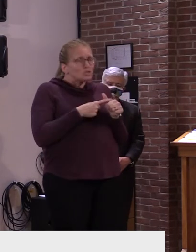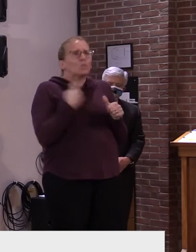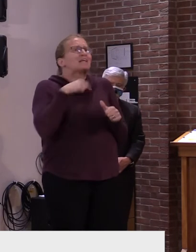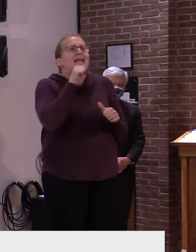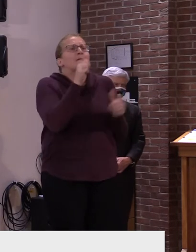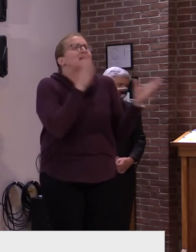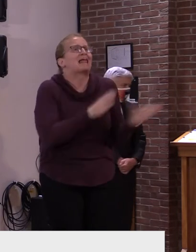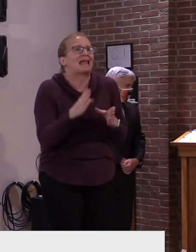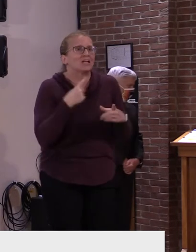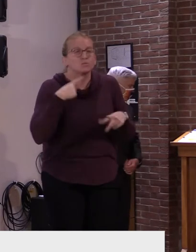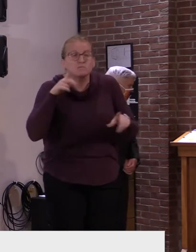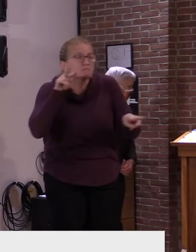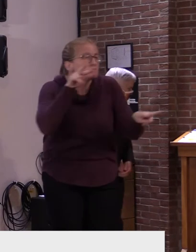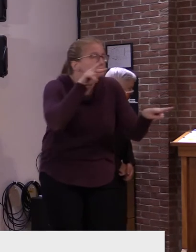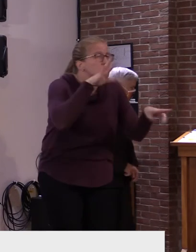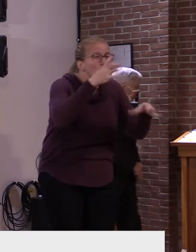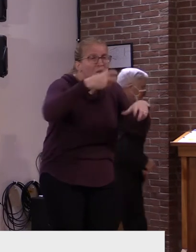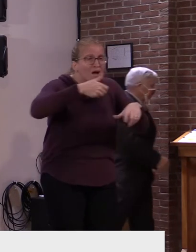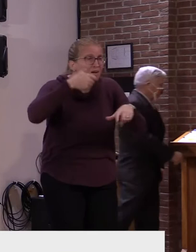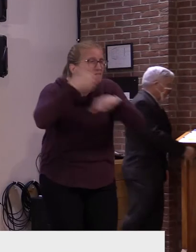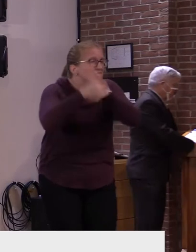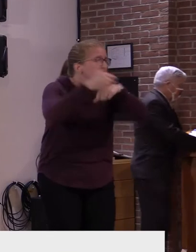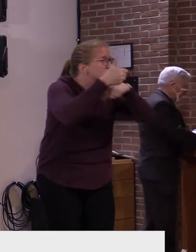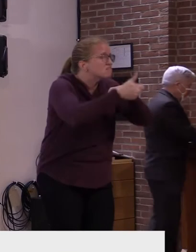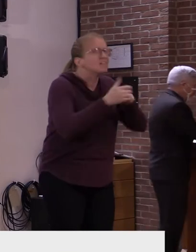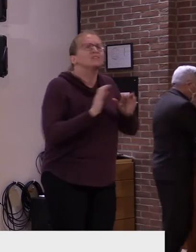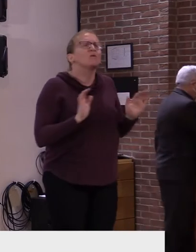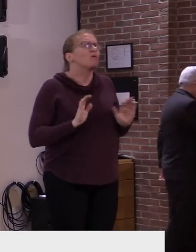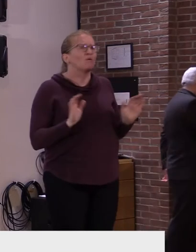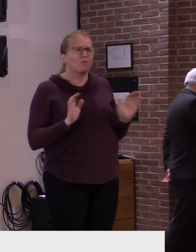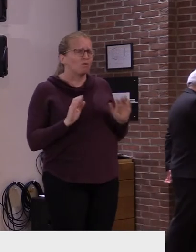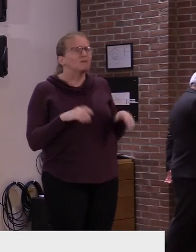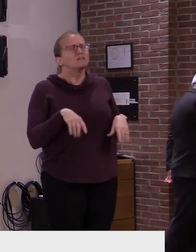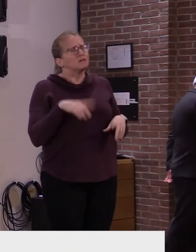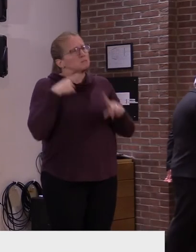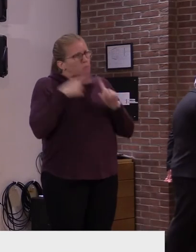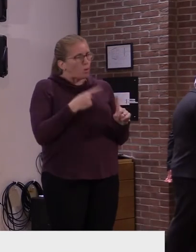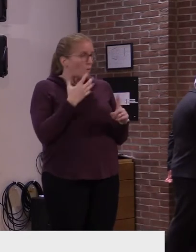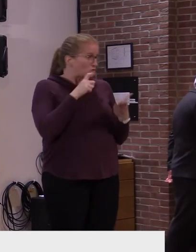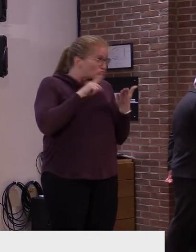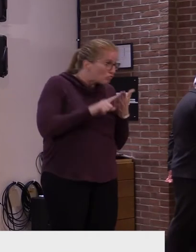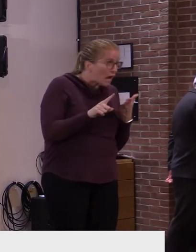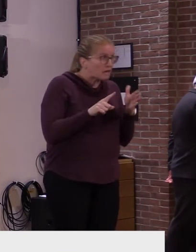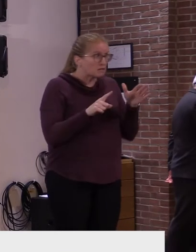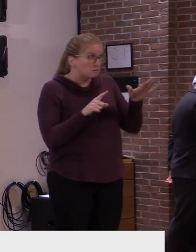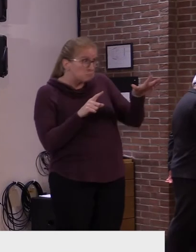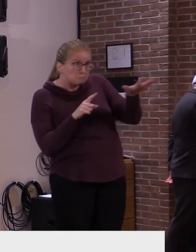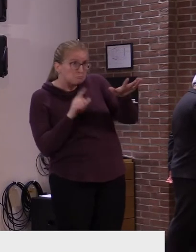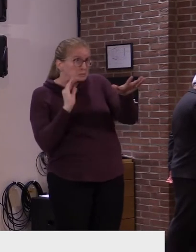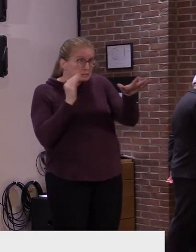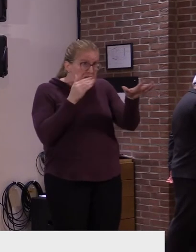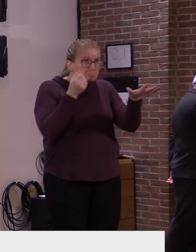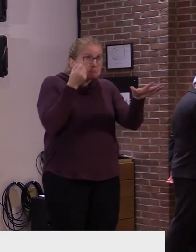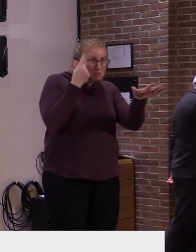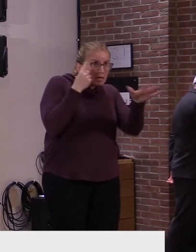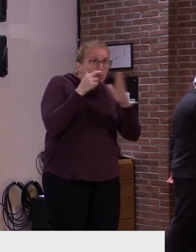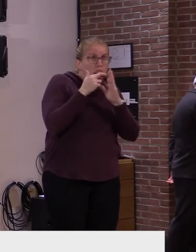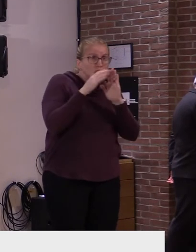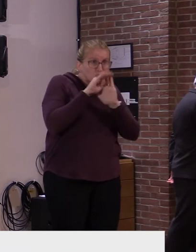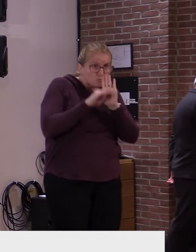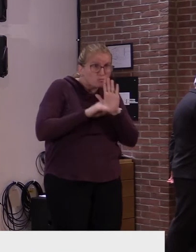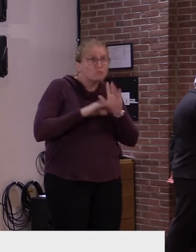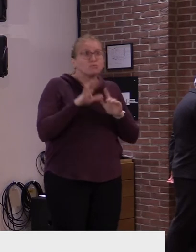and also equally um you know are is the message getting to the key places are there additional educational messages that we need to get